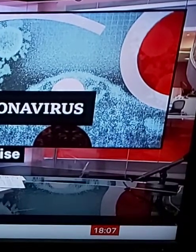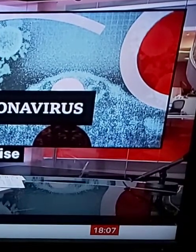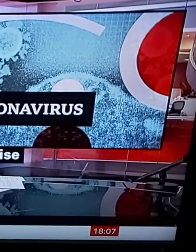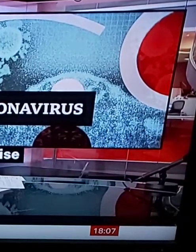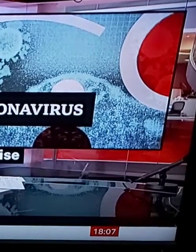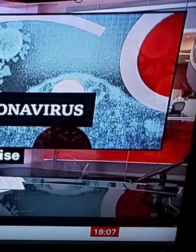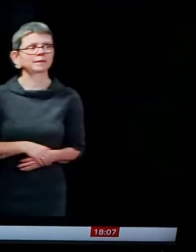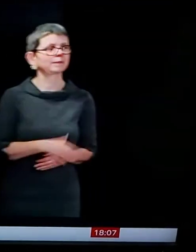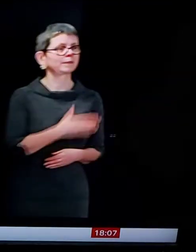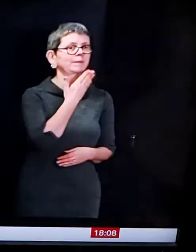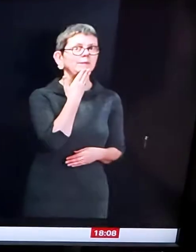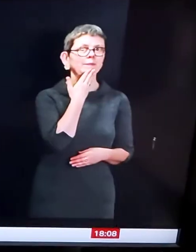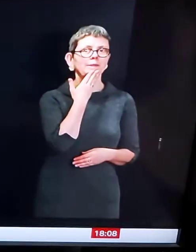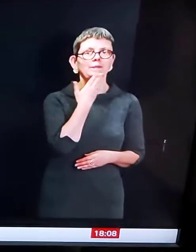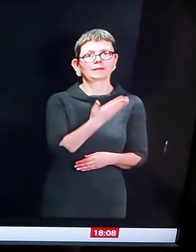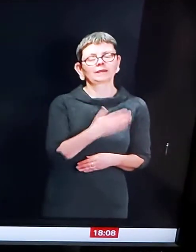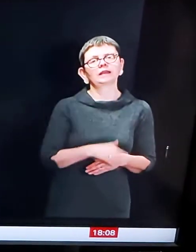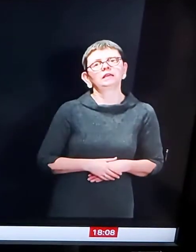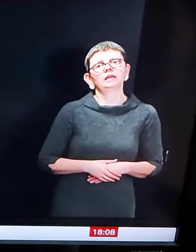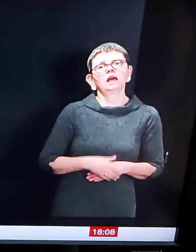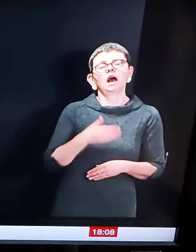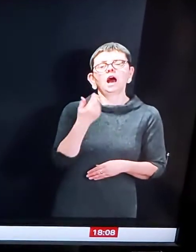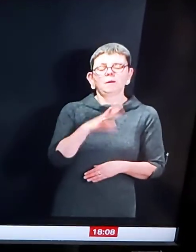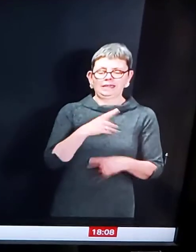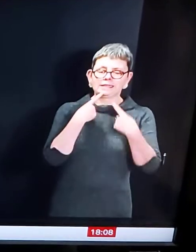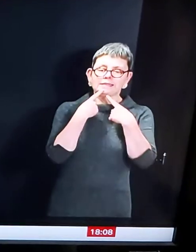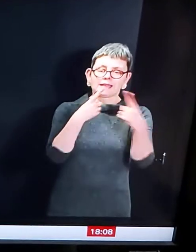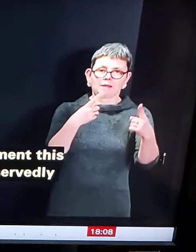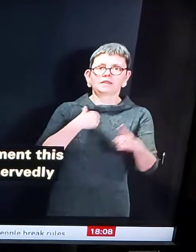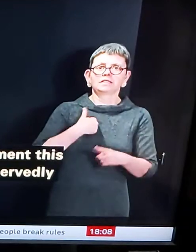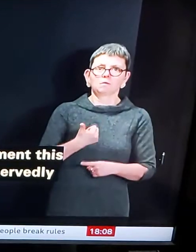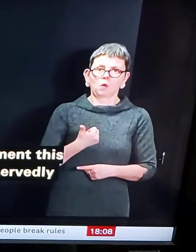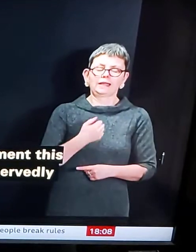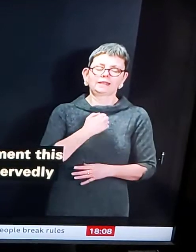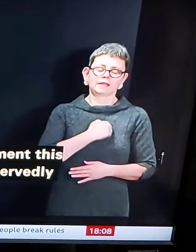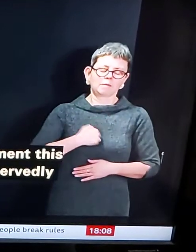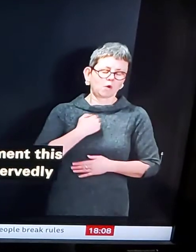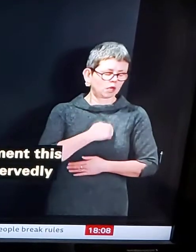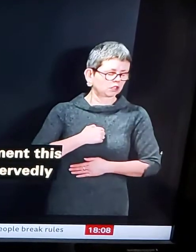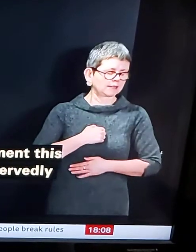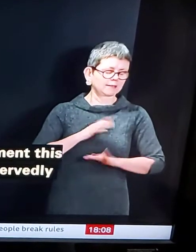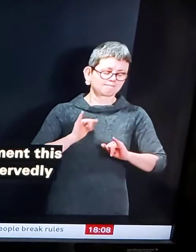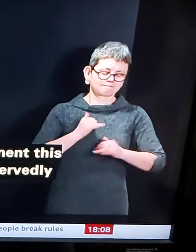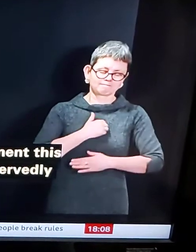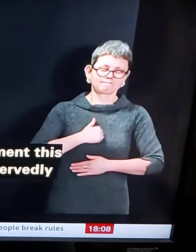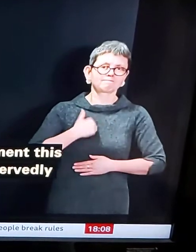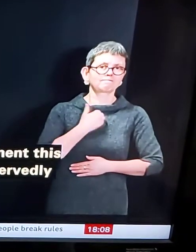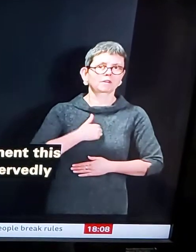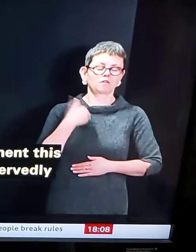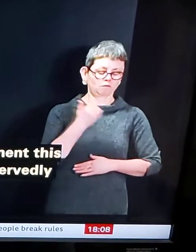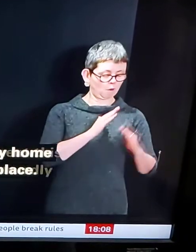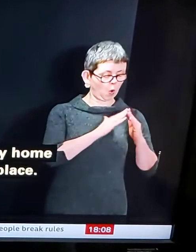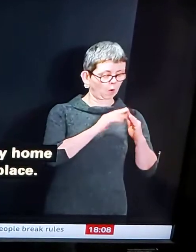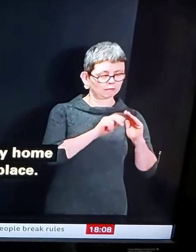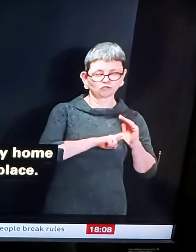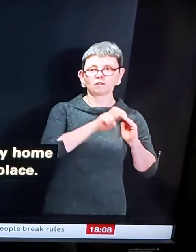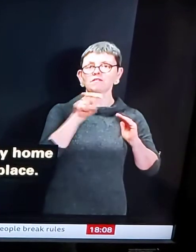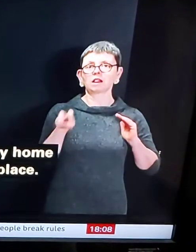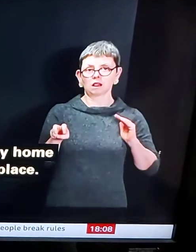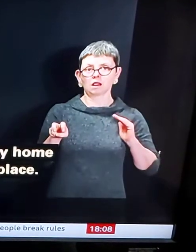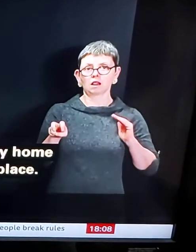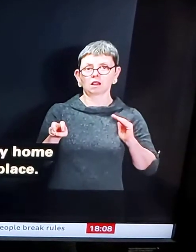apology. I've already issued a statement this morning apologising unreservedly for travelling away from my home while